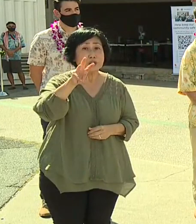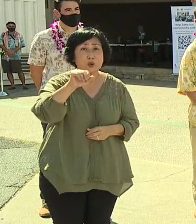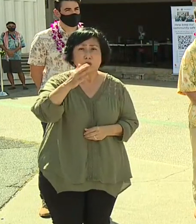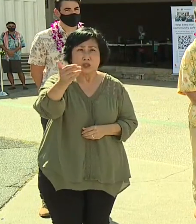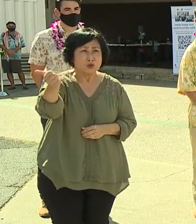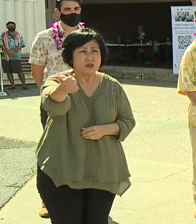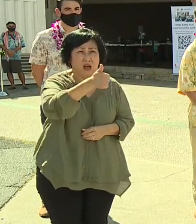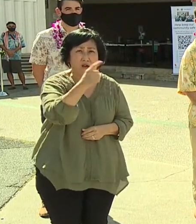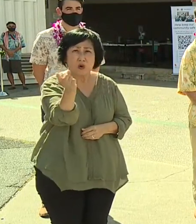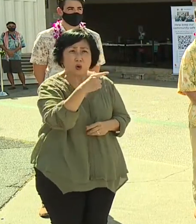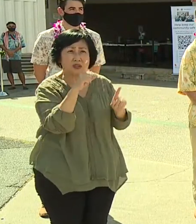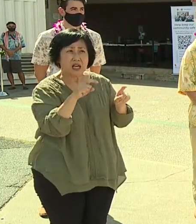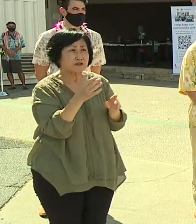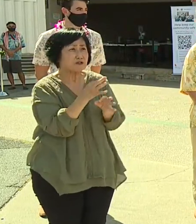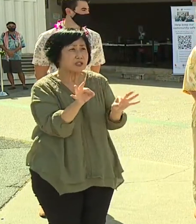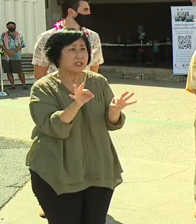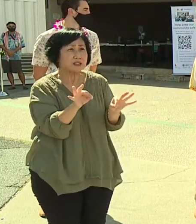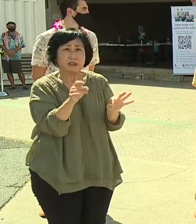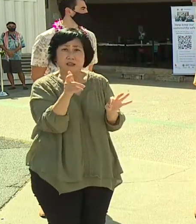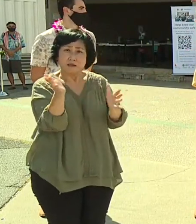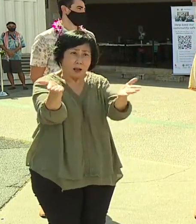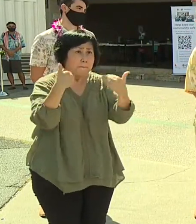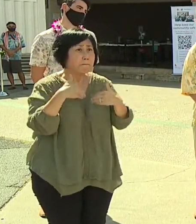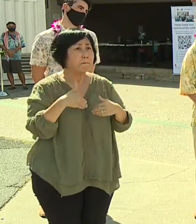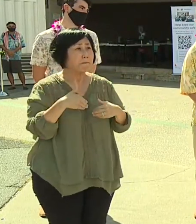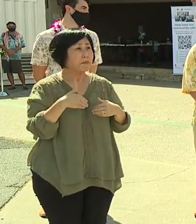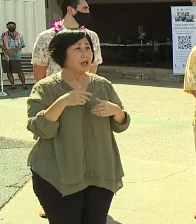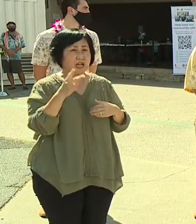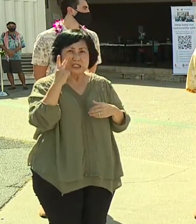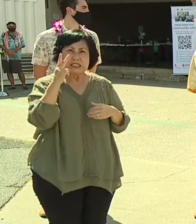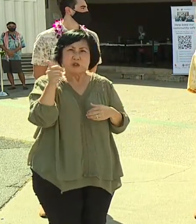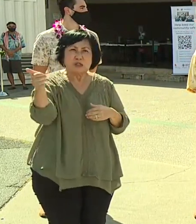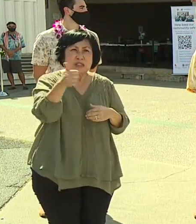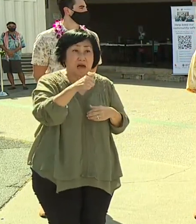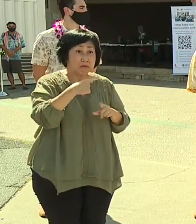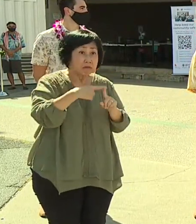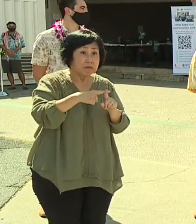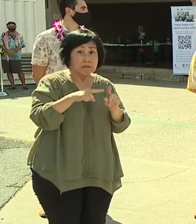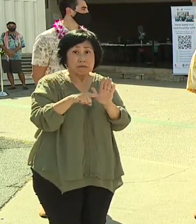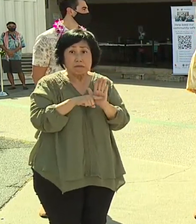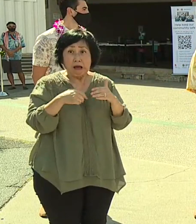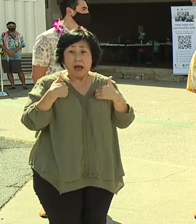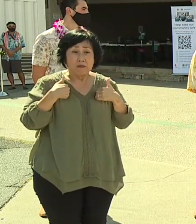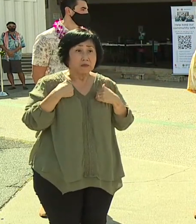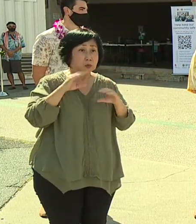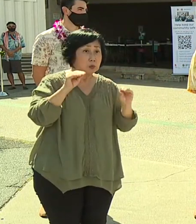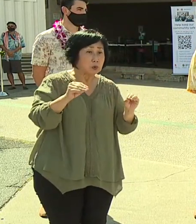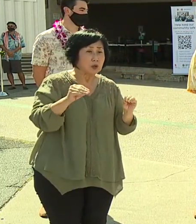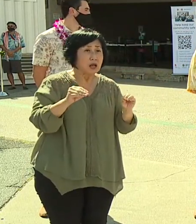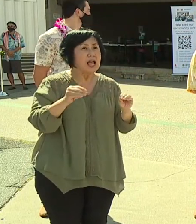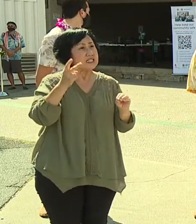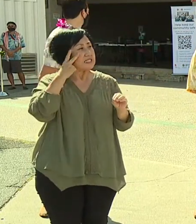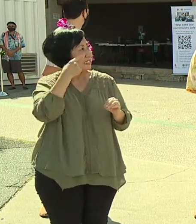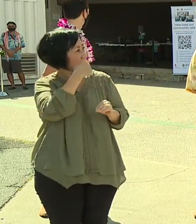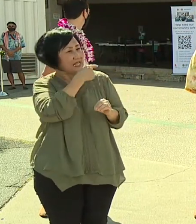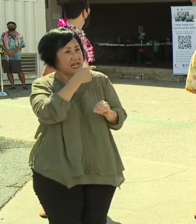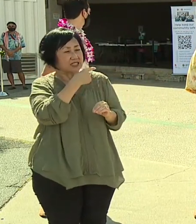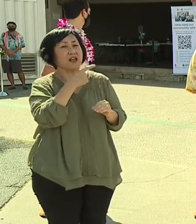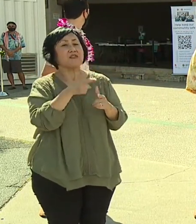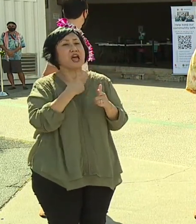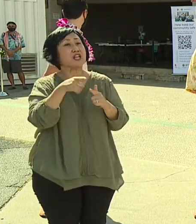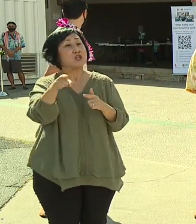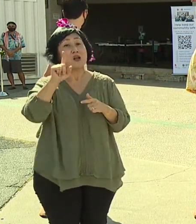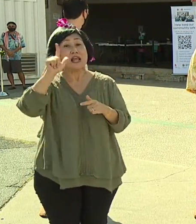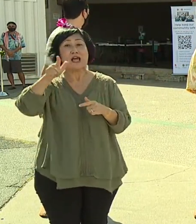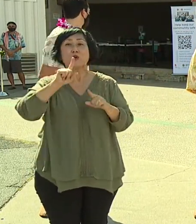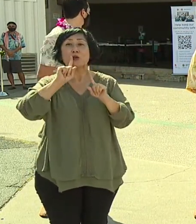tested for free. Yes. And see how you're doing and see how the process works so you can report on it first person and get a